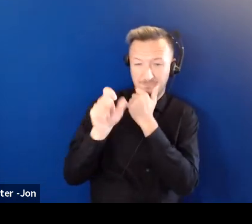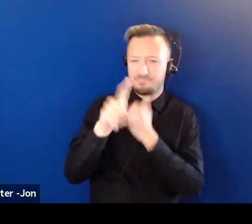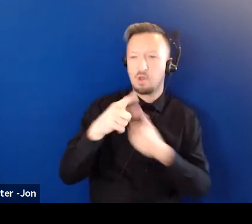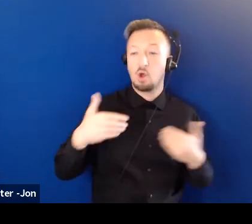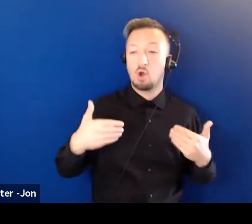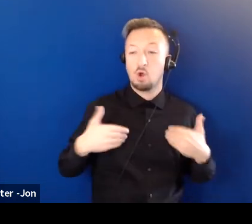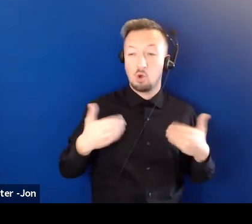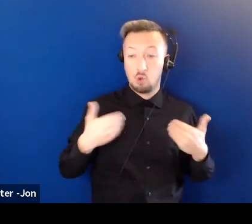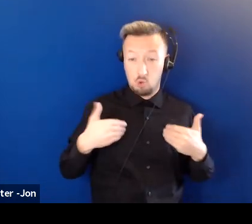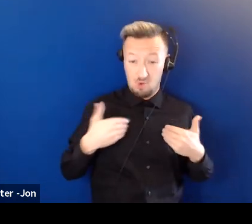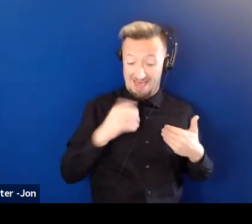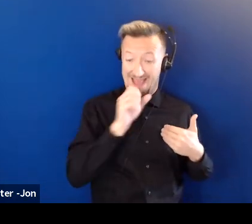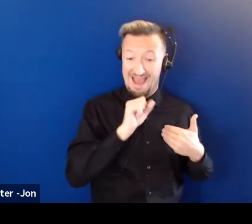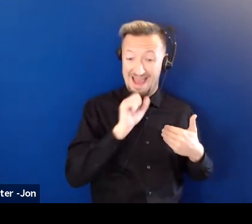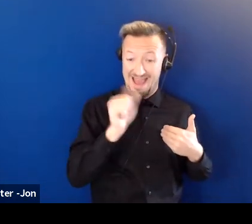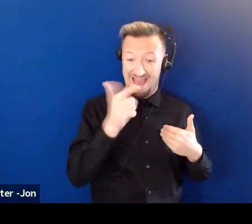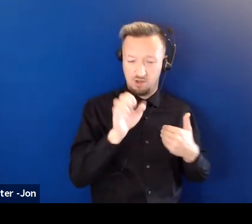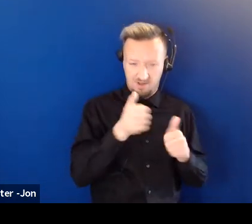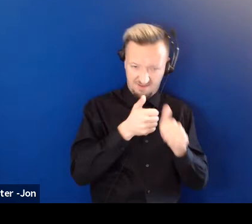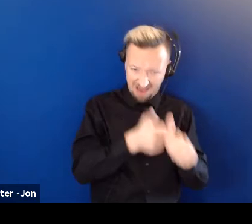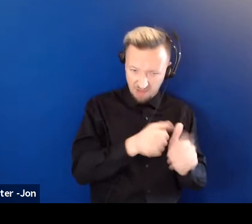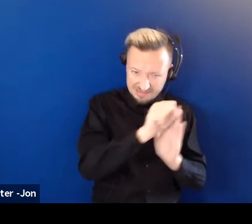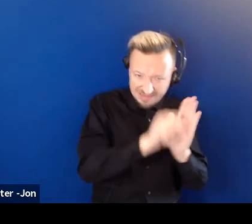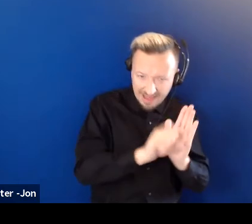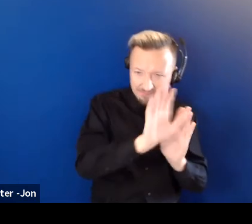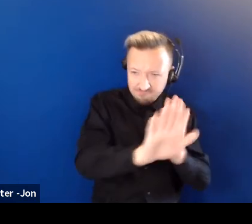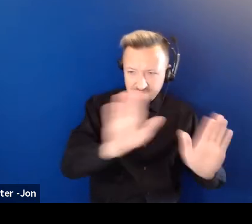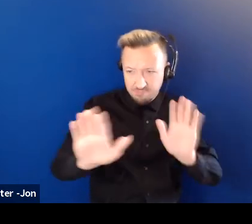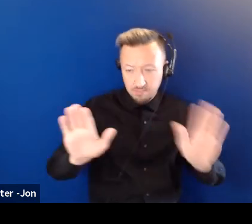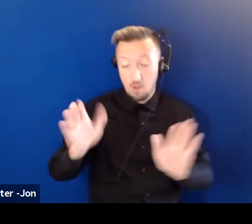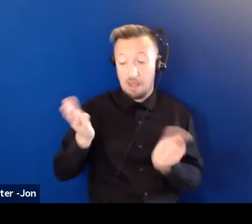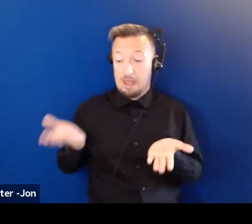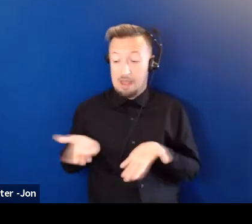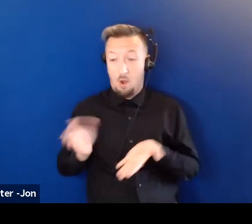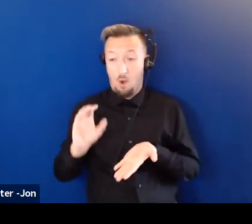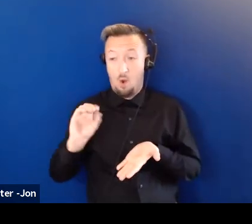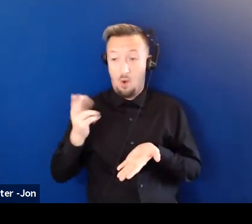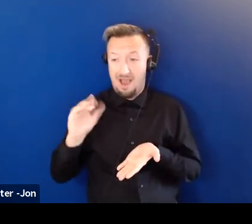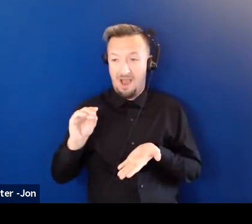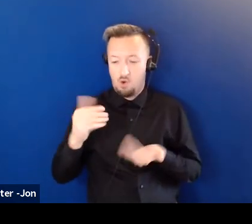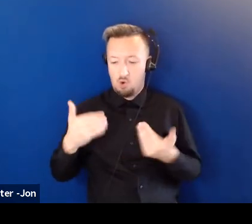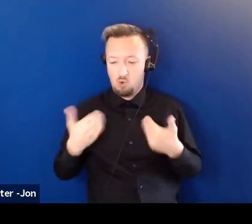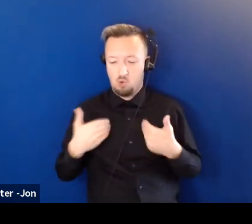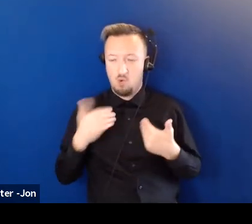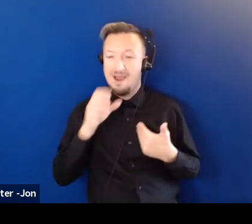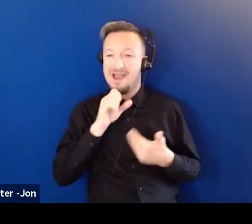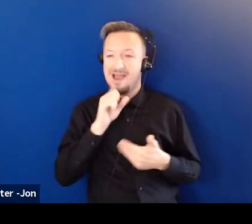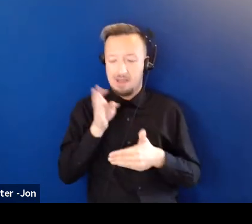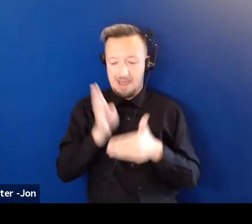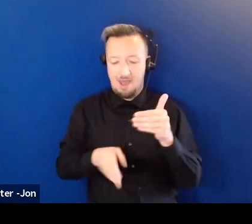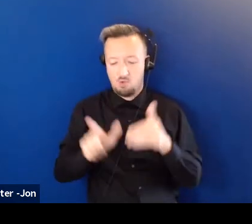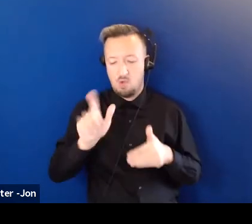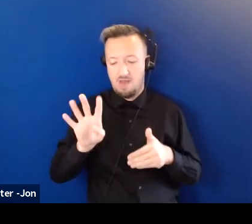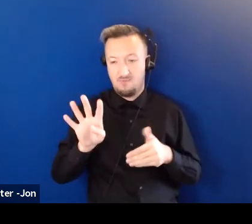age defined state by state? In Ohio, the youth age ends at 24. Just curious, and that comes from